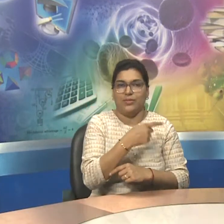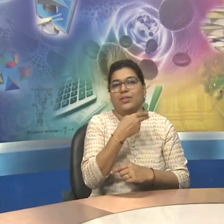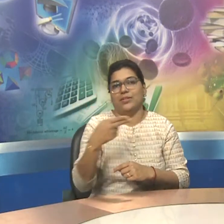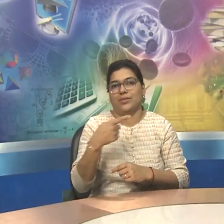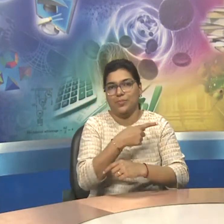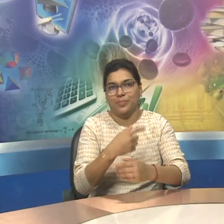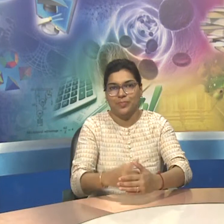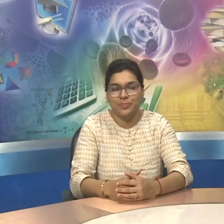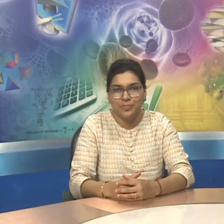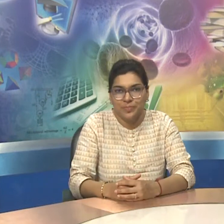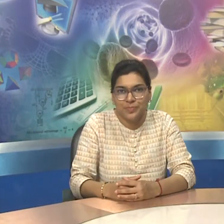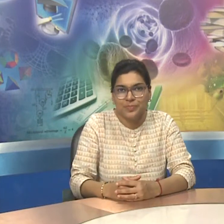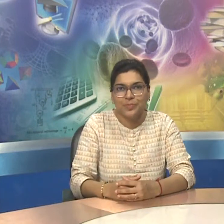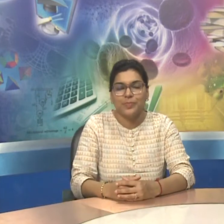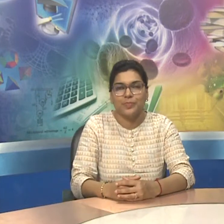knowledge.